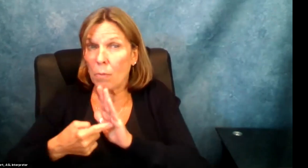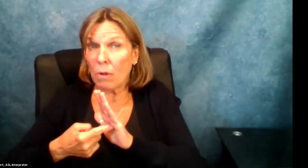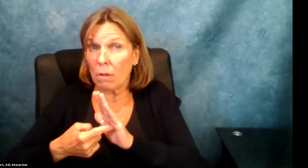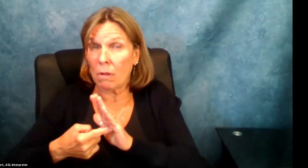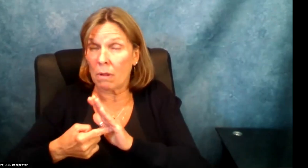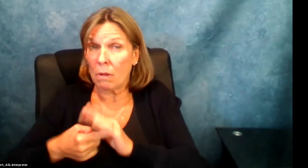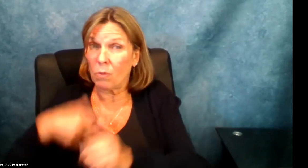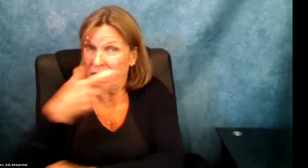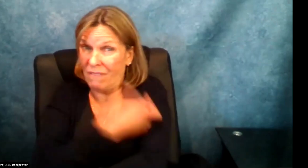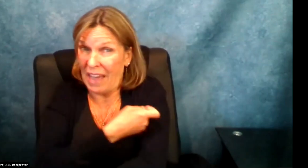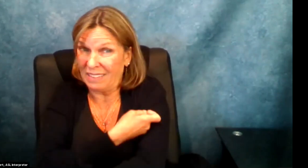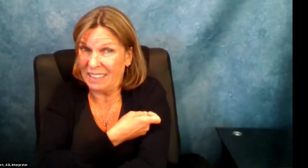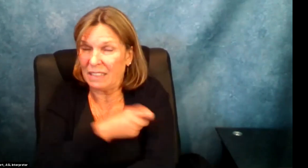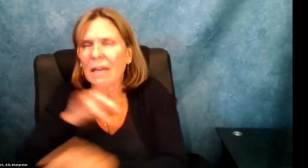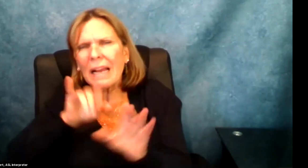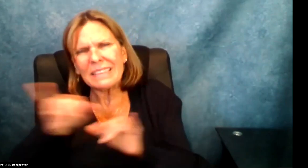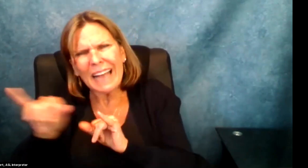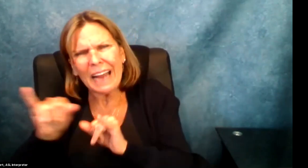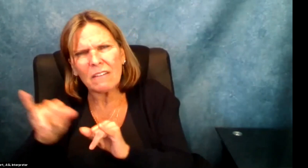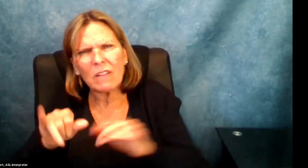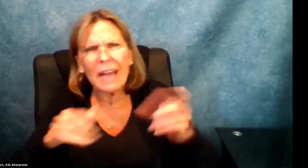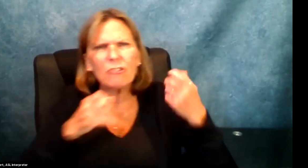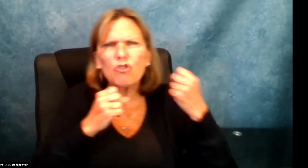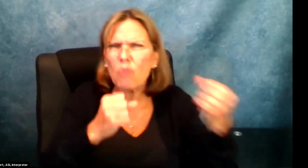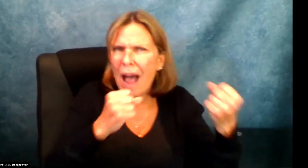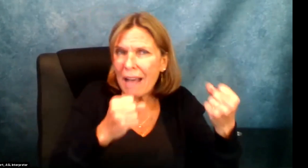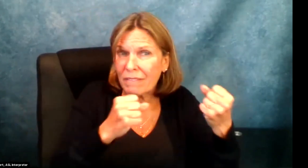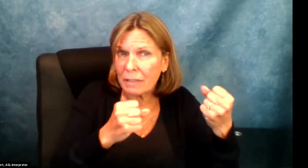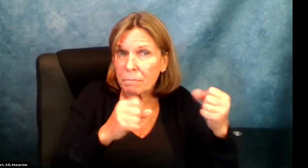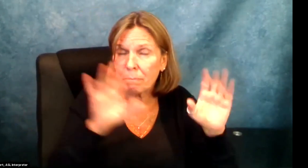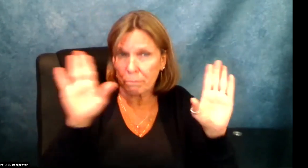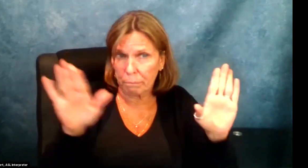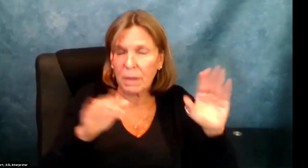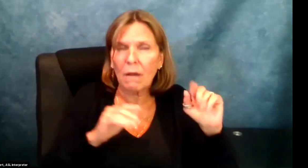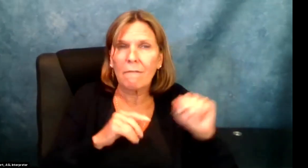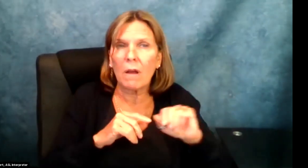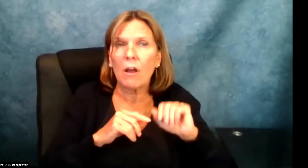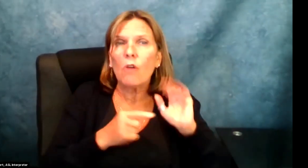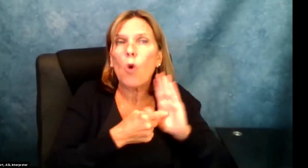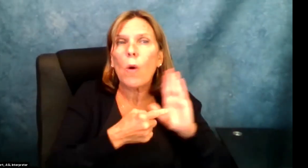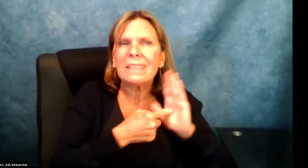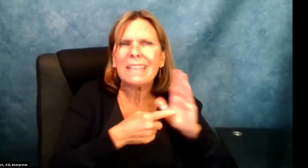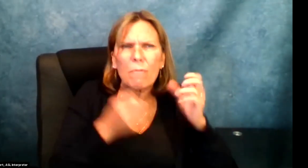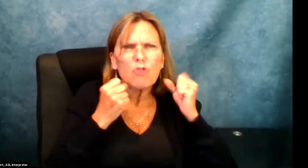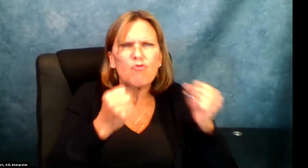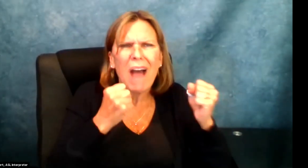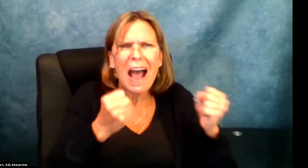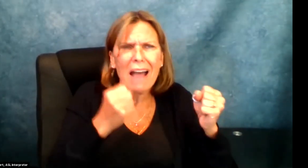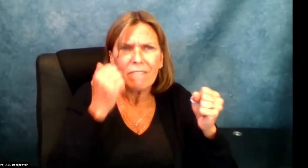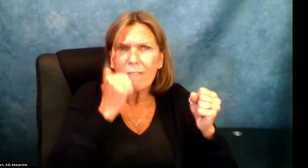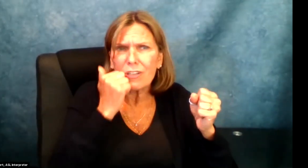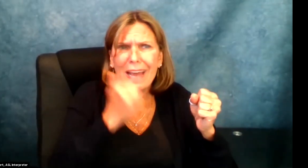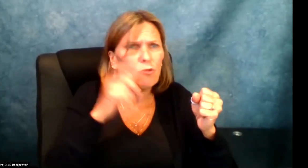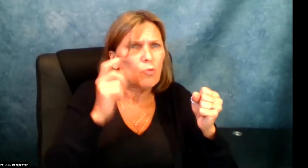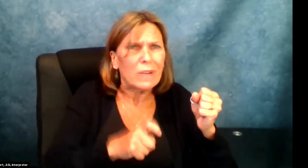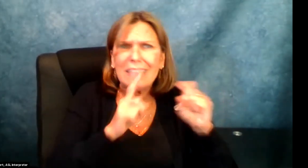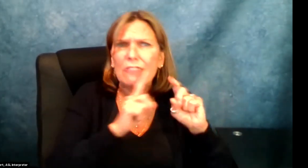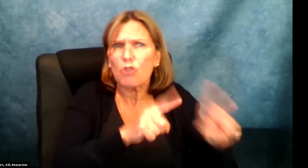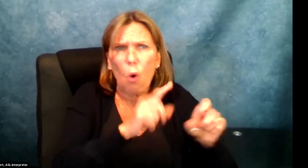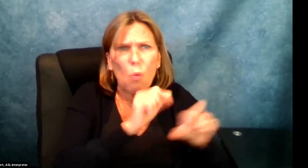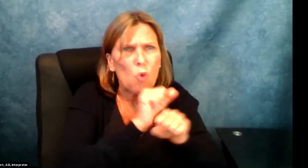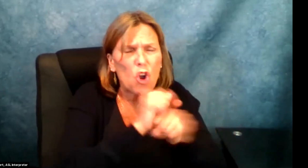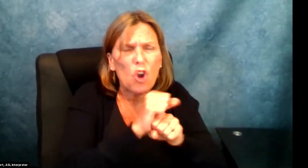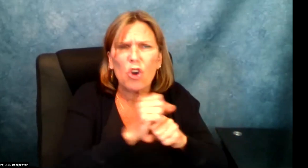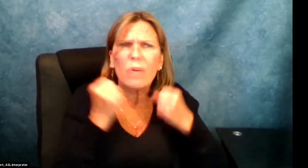get in our car every day and we make the decision to drive places because we need to. I need to get to work. I think